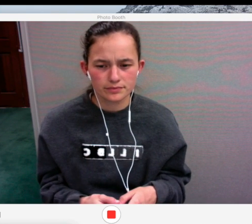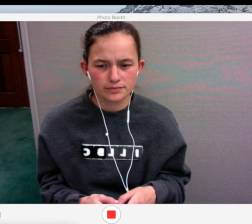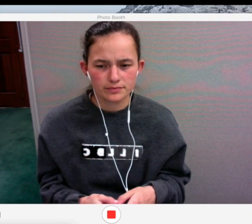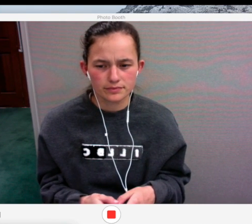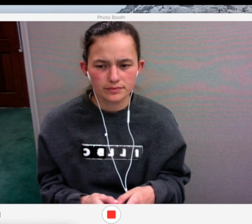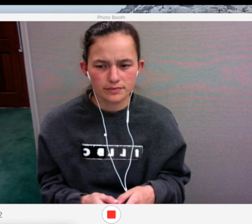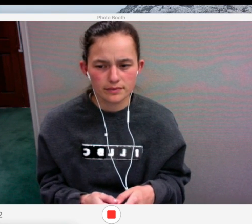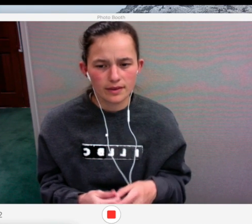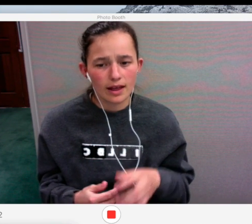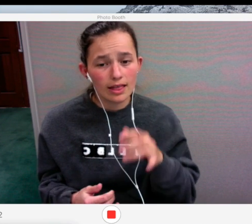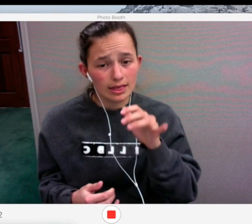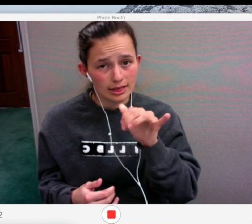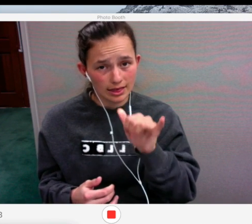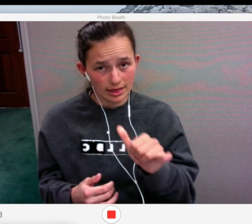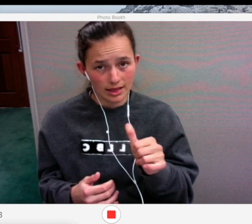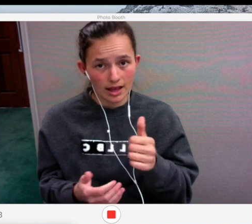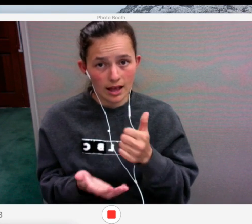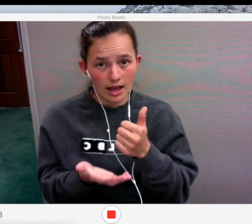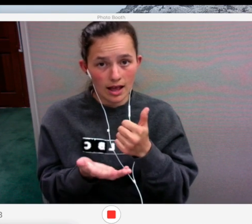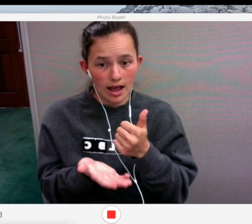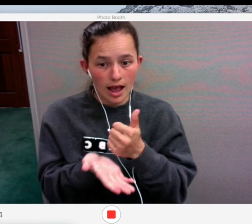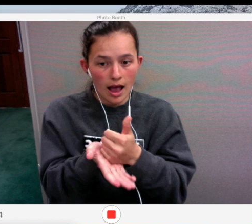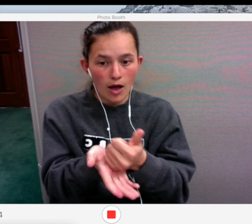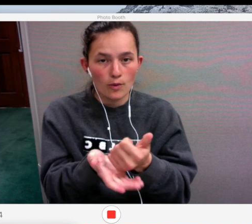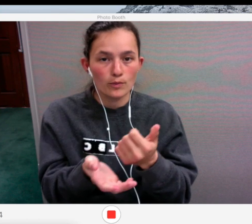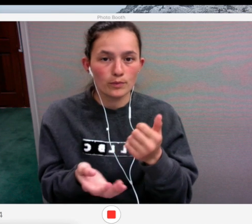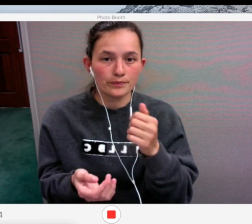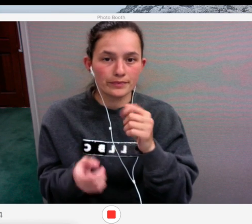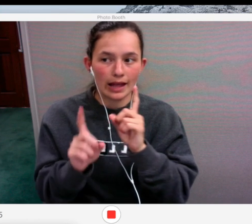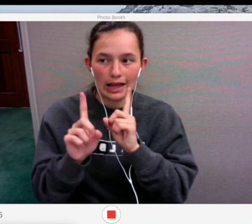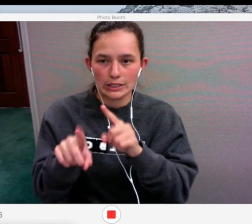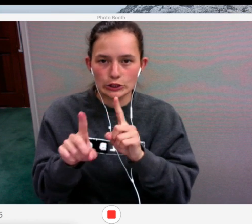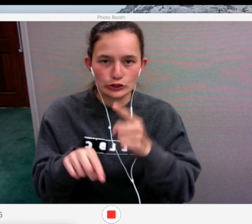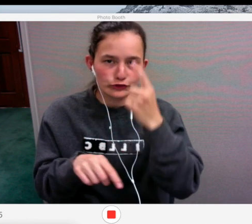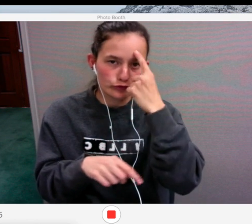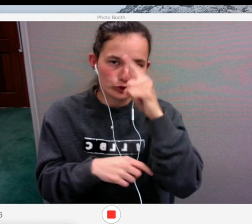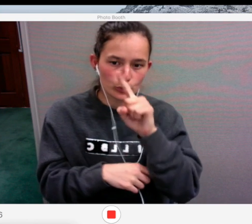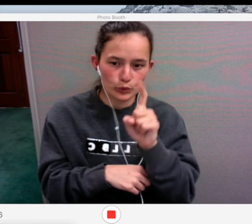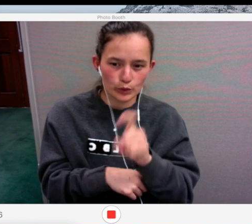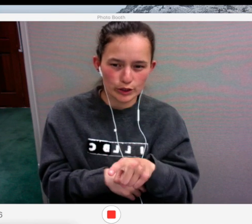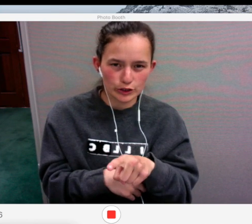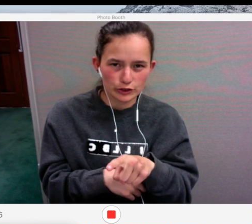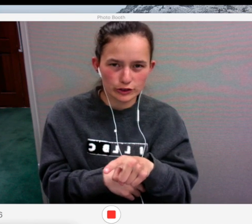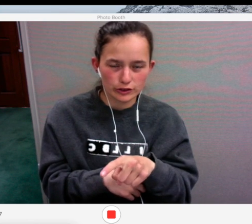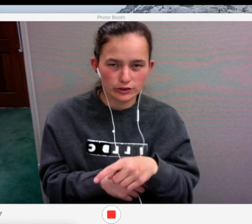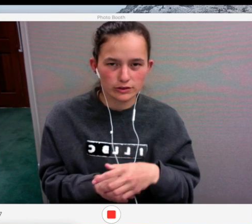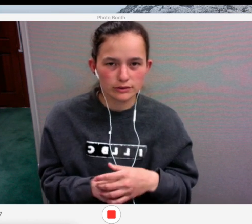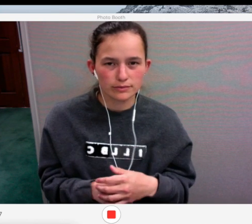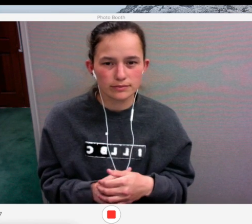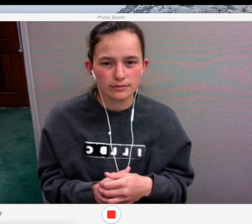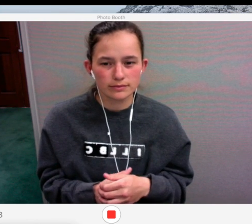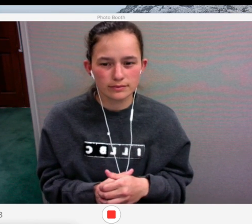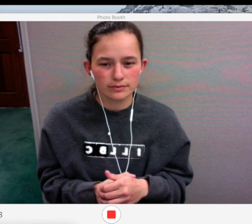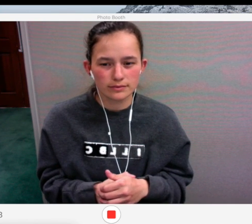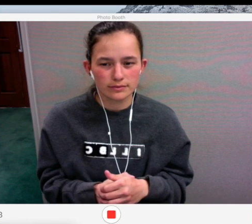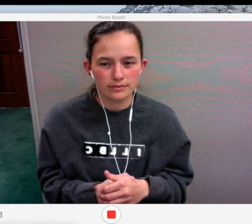that can give you a really good answer to that question for that interview.